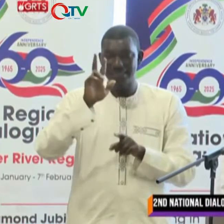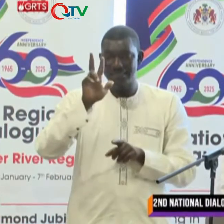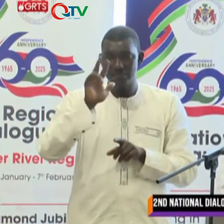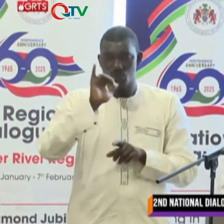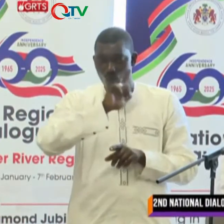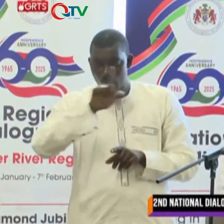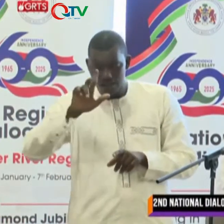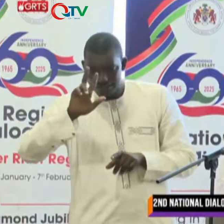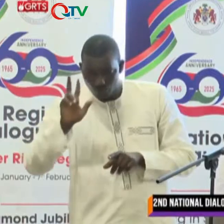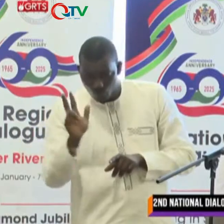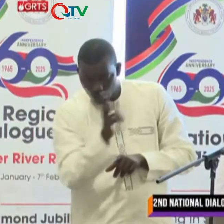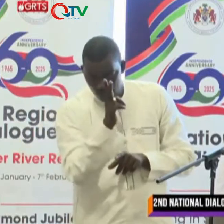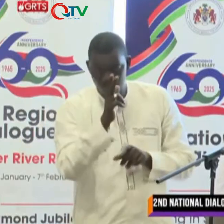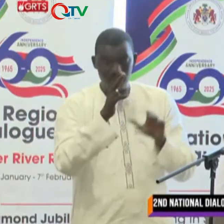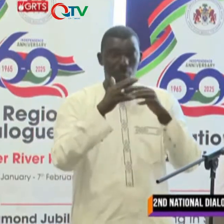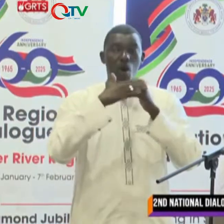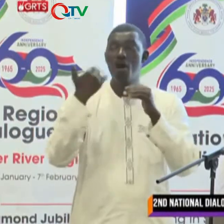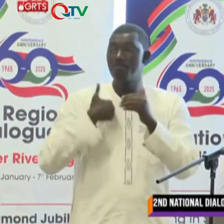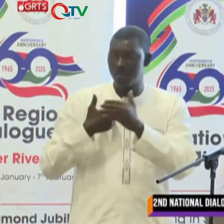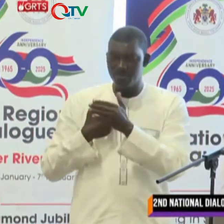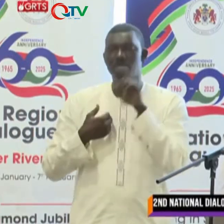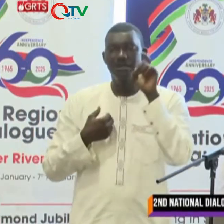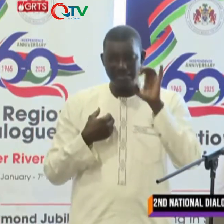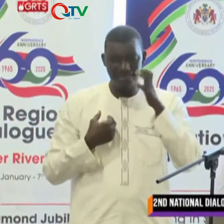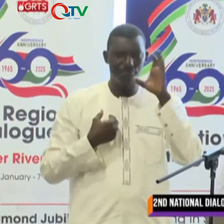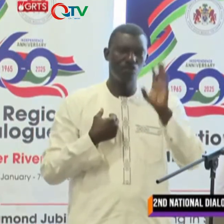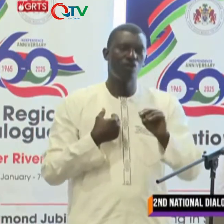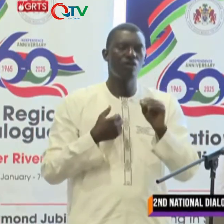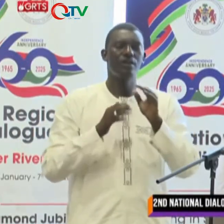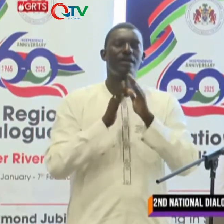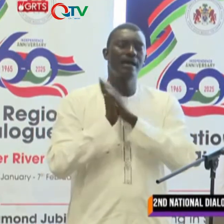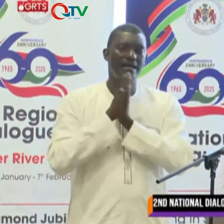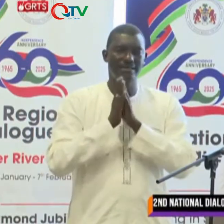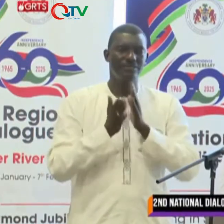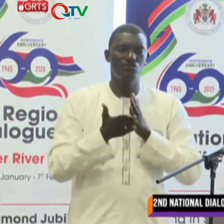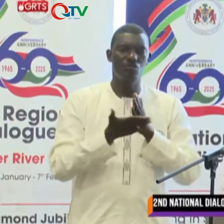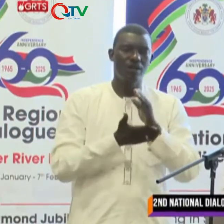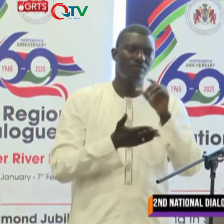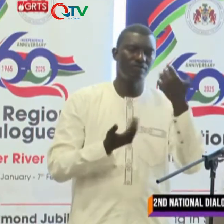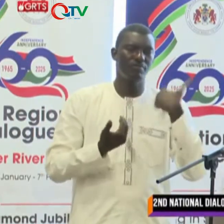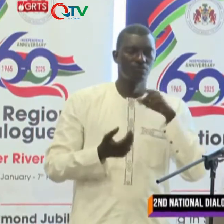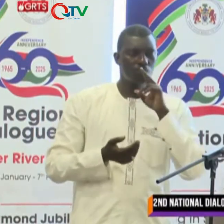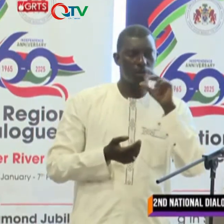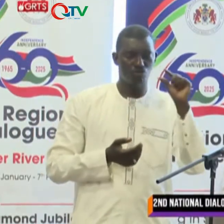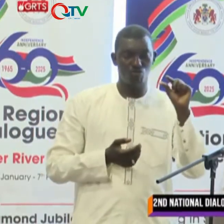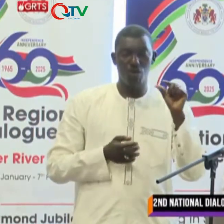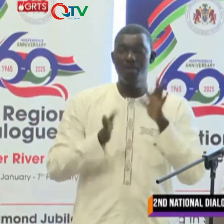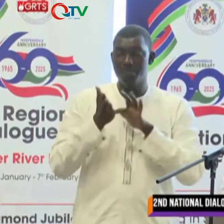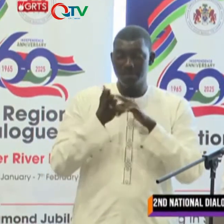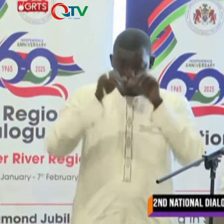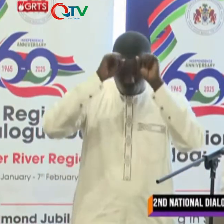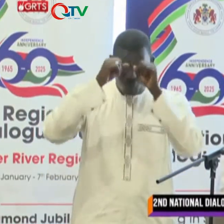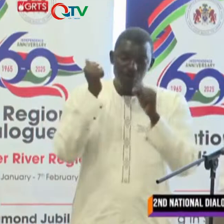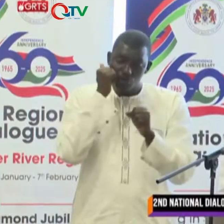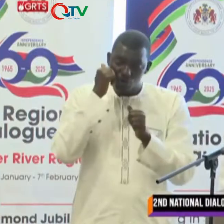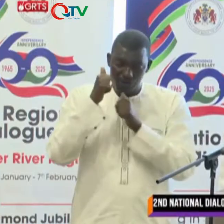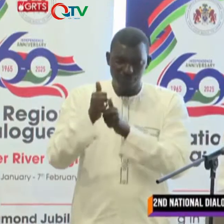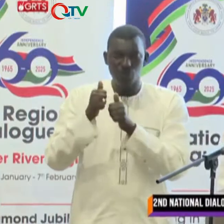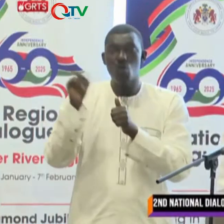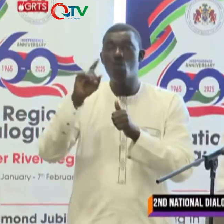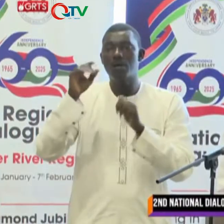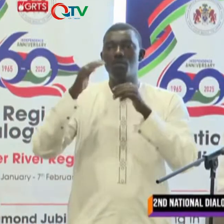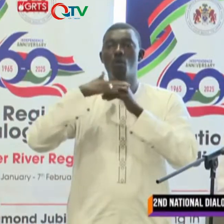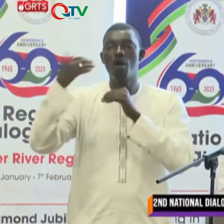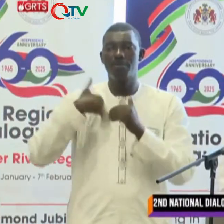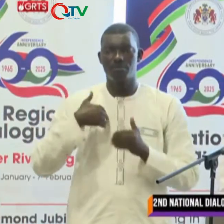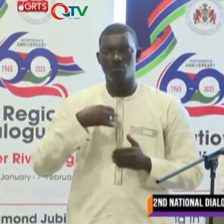majority can be exercised against the rights of the minorities. It cannot be debated